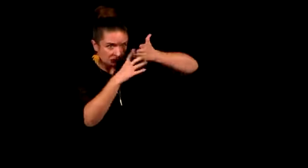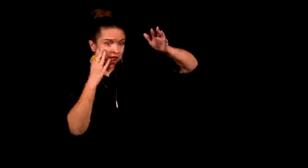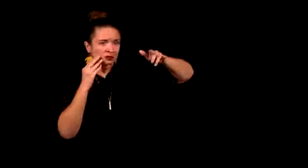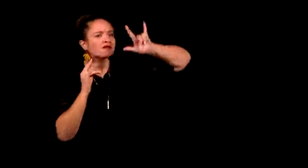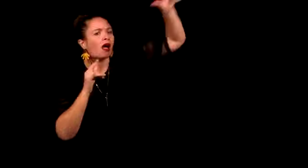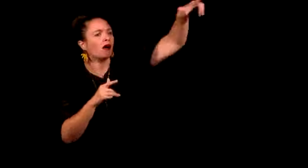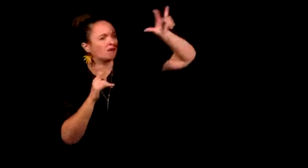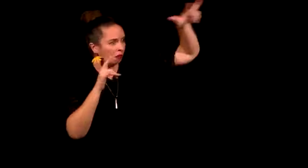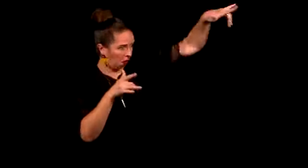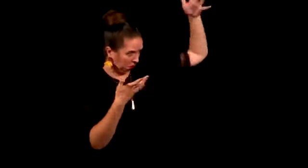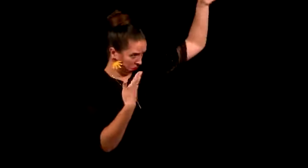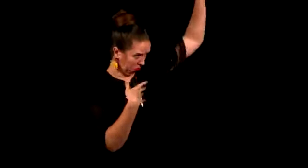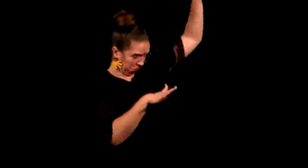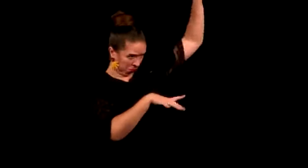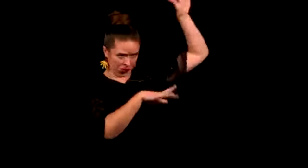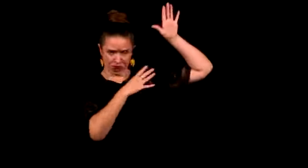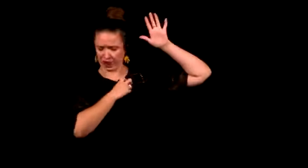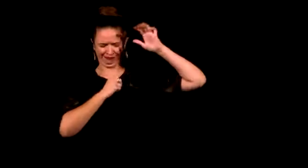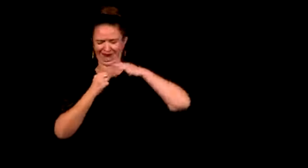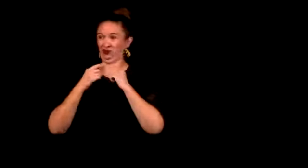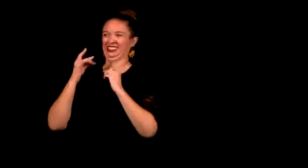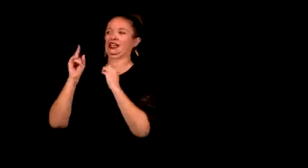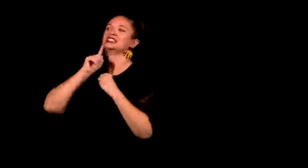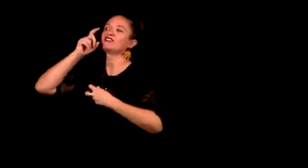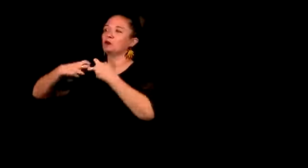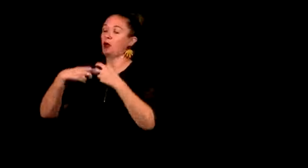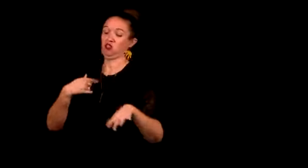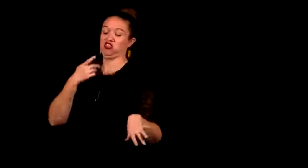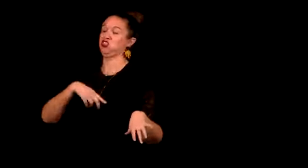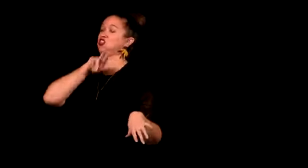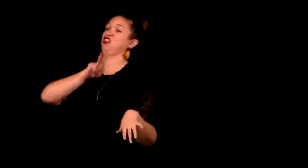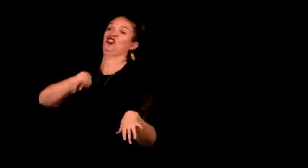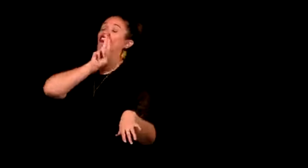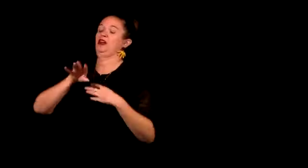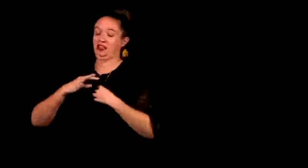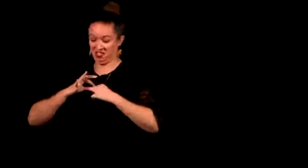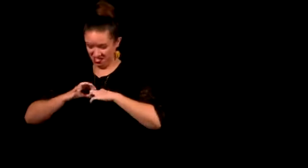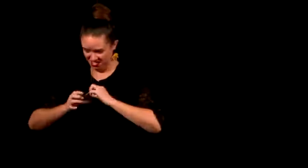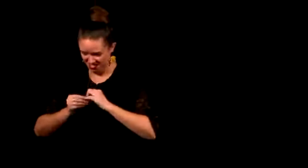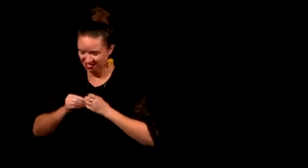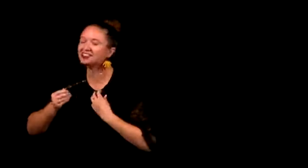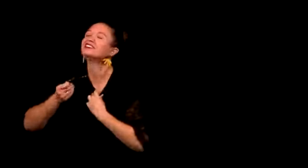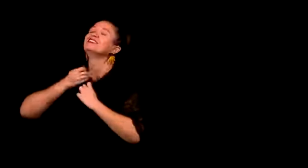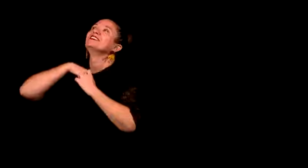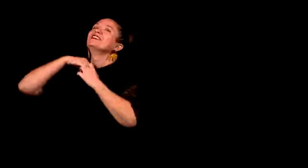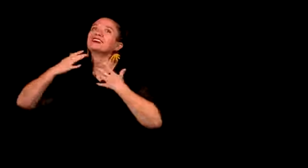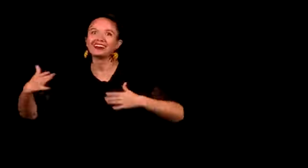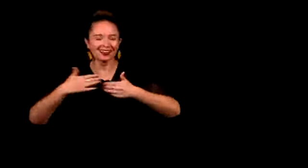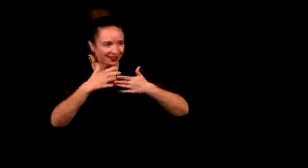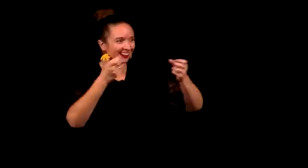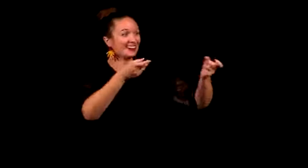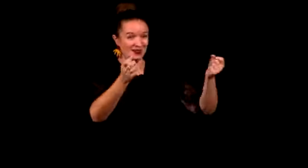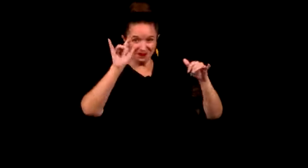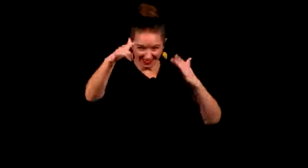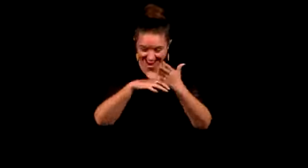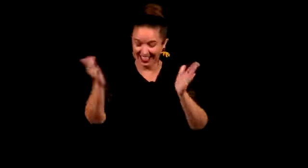It's like, how many of you guys fly on a plane ticket? Like, get a plane ticket and fly. I'm sorry, I just like whacked myself with my